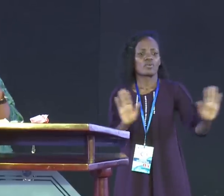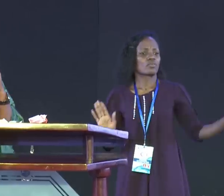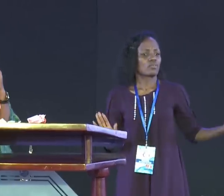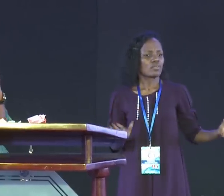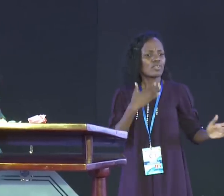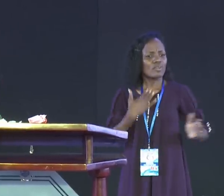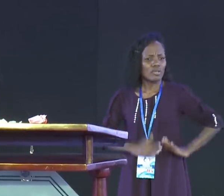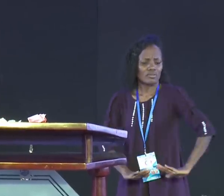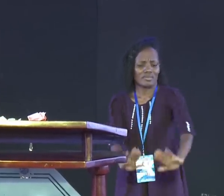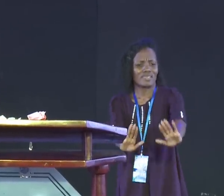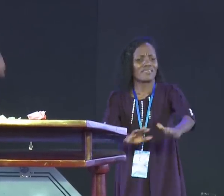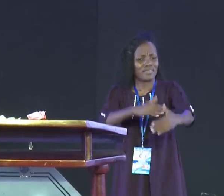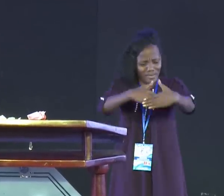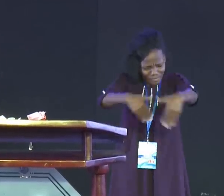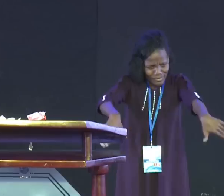everyone.